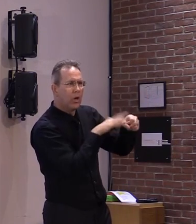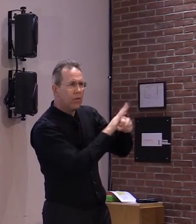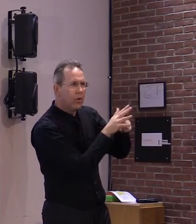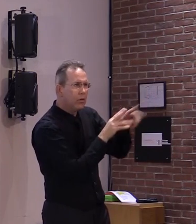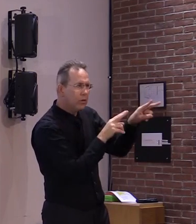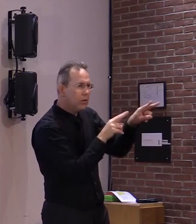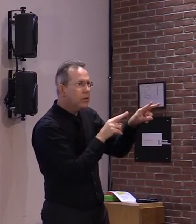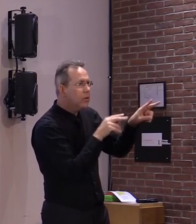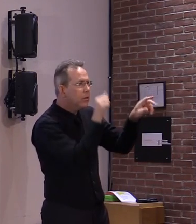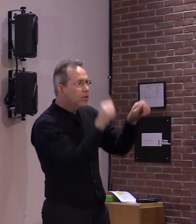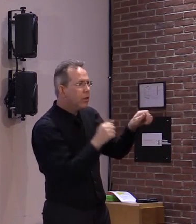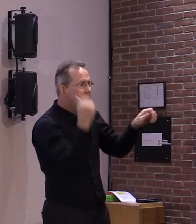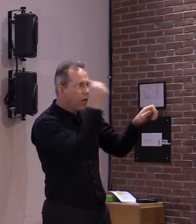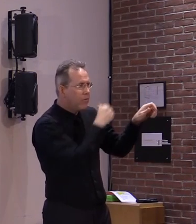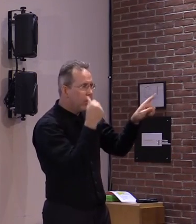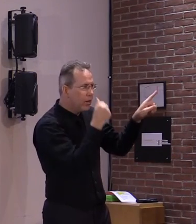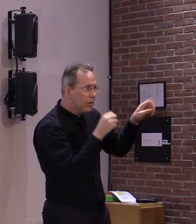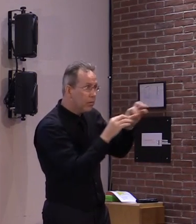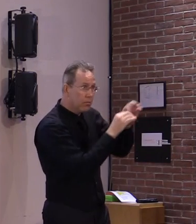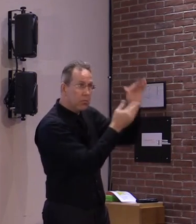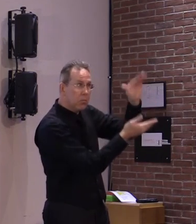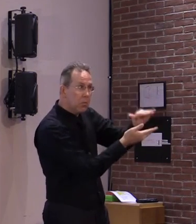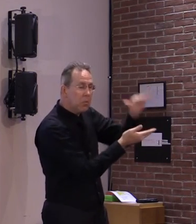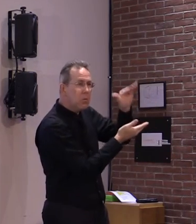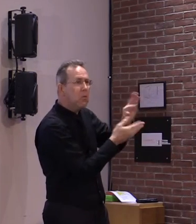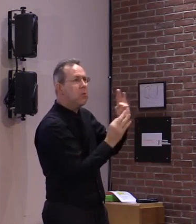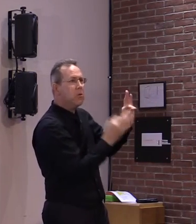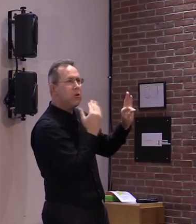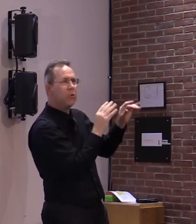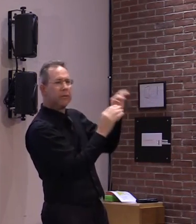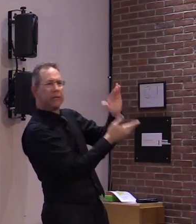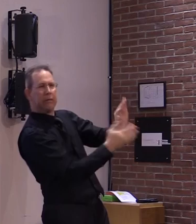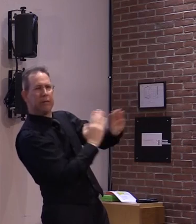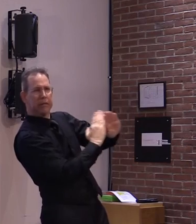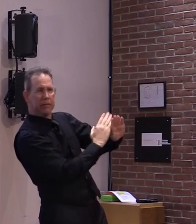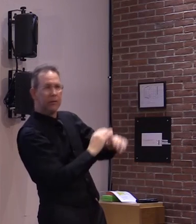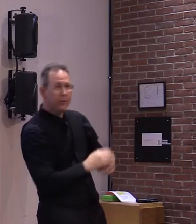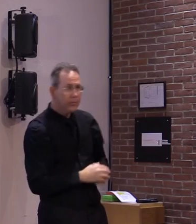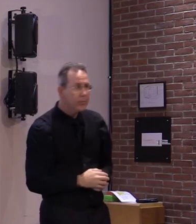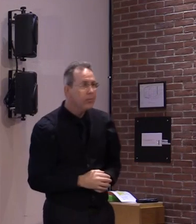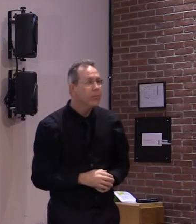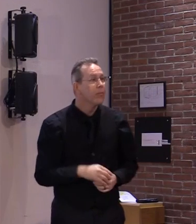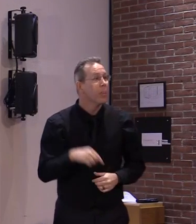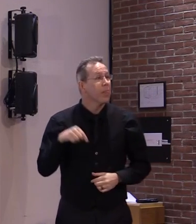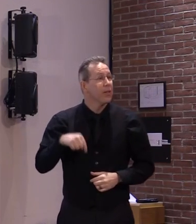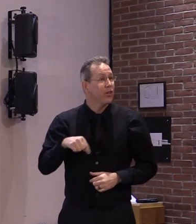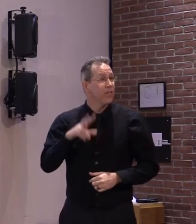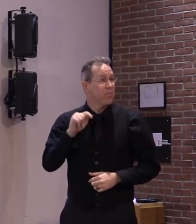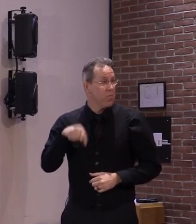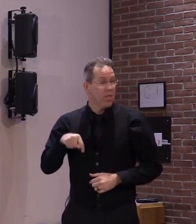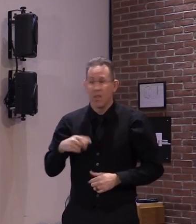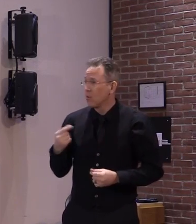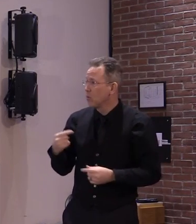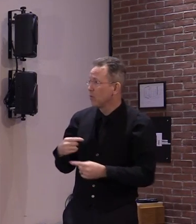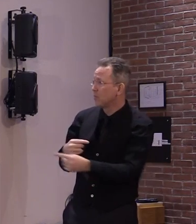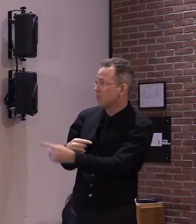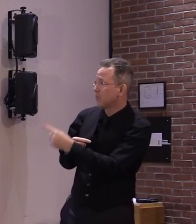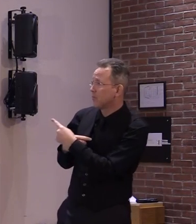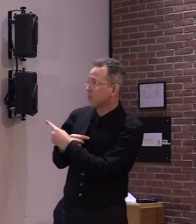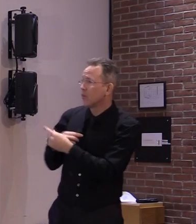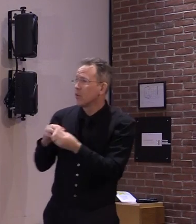very closely. This past week here in Vermont, we reported 727 new cases, a decrease